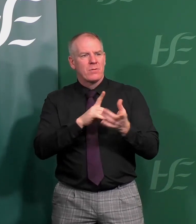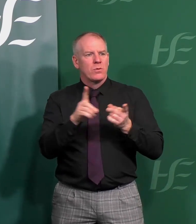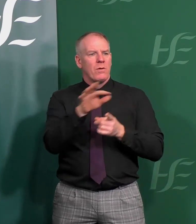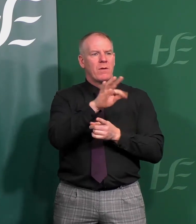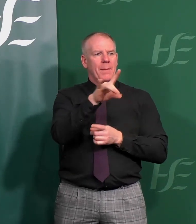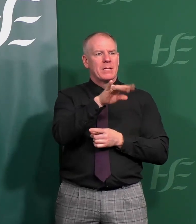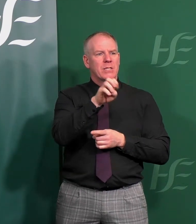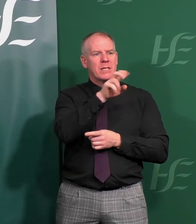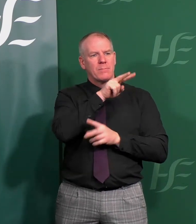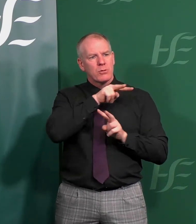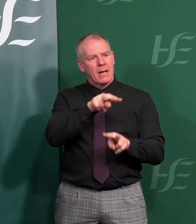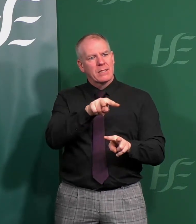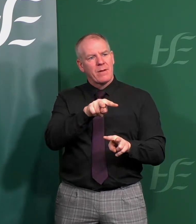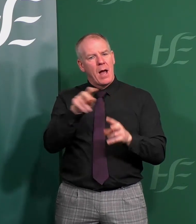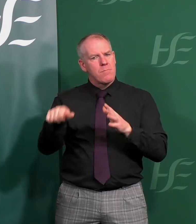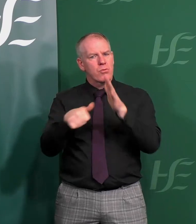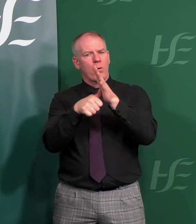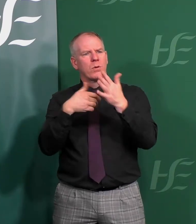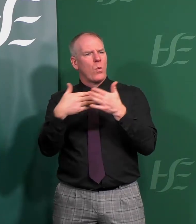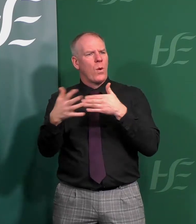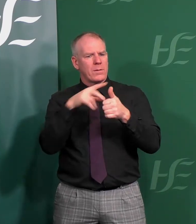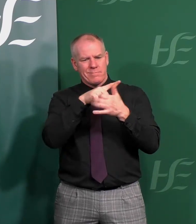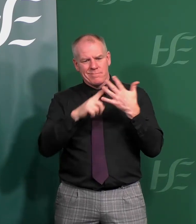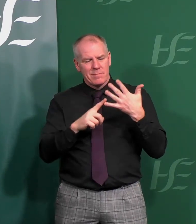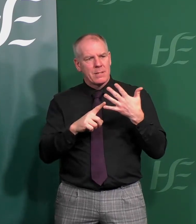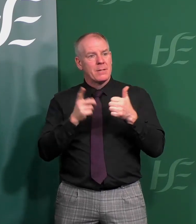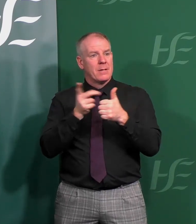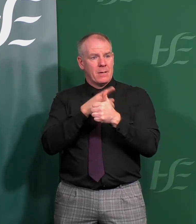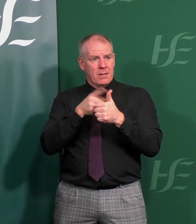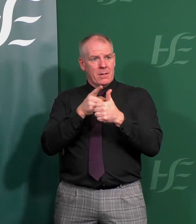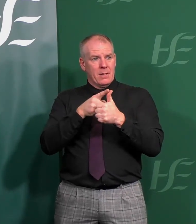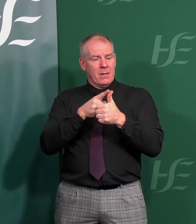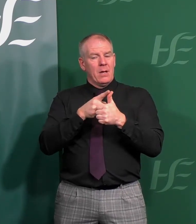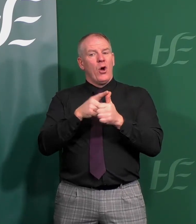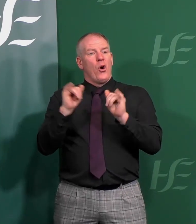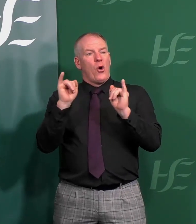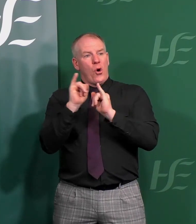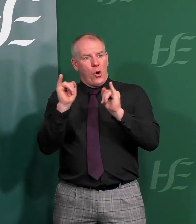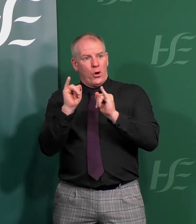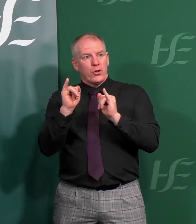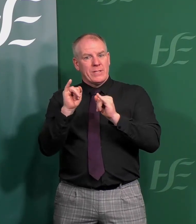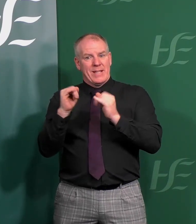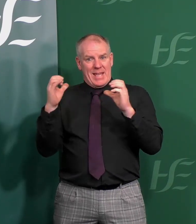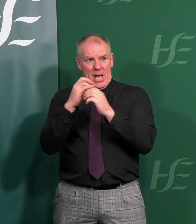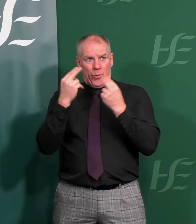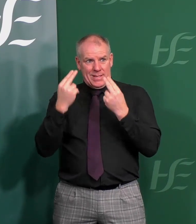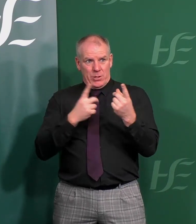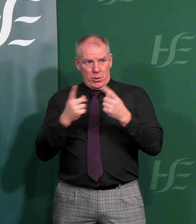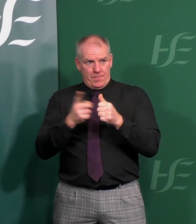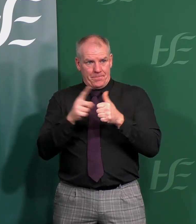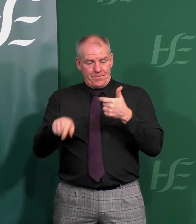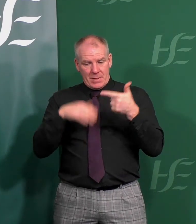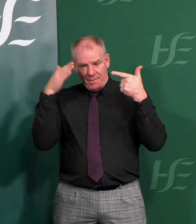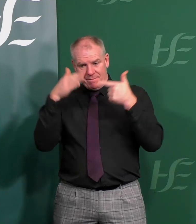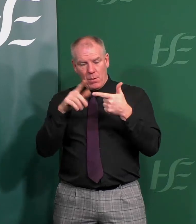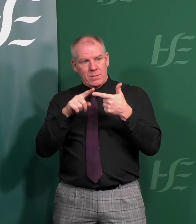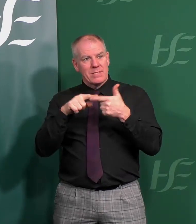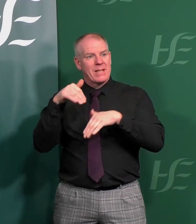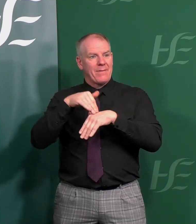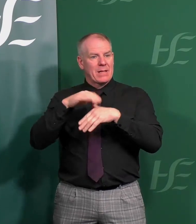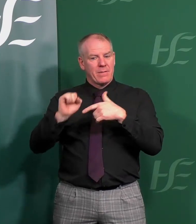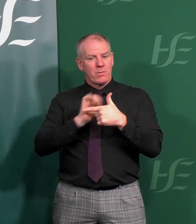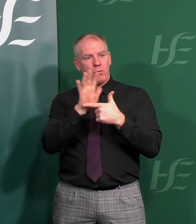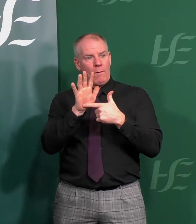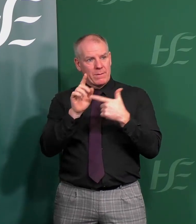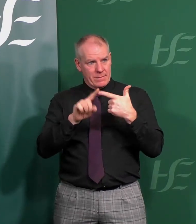of the priorities. And the priorities were very simply that we'd focus on urgent and time-dependent care. We'd focus on the impacts of COVID